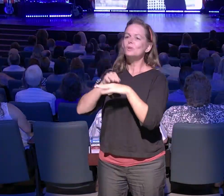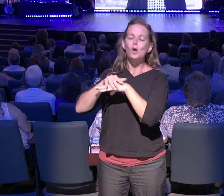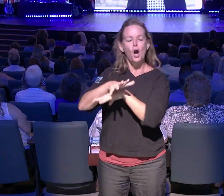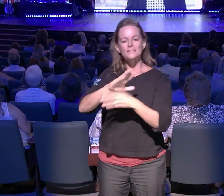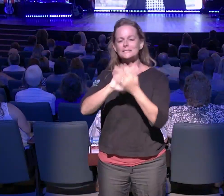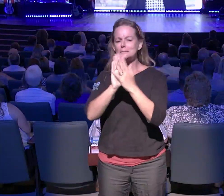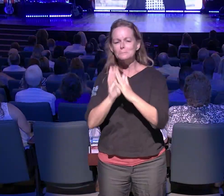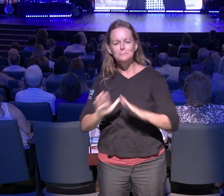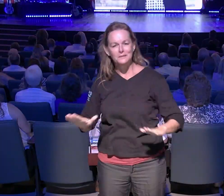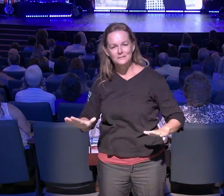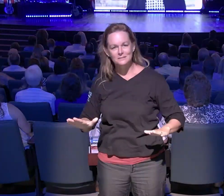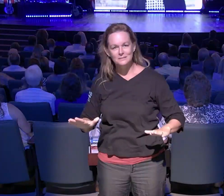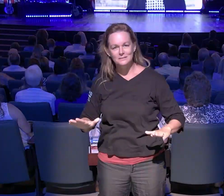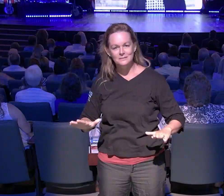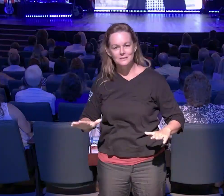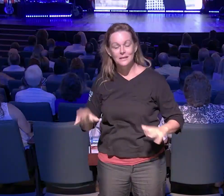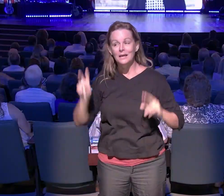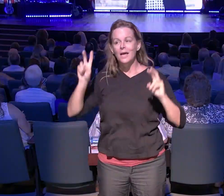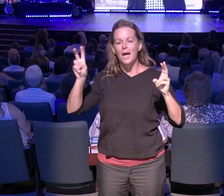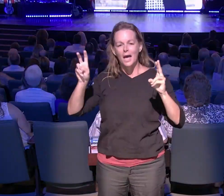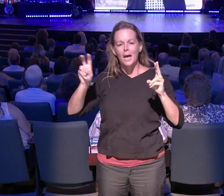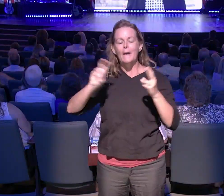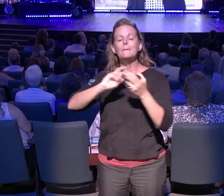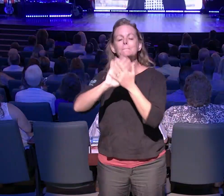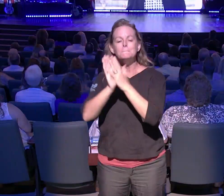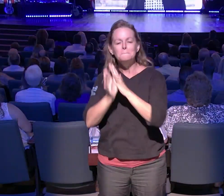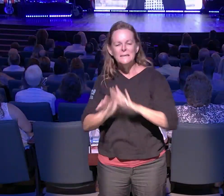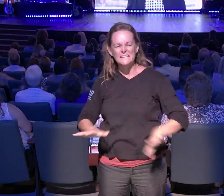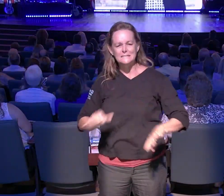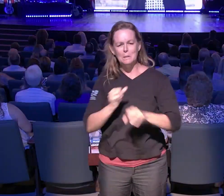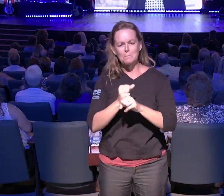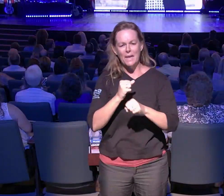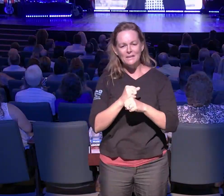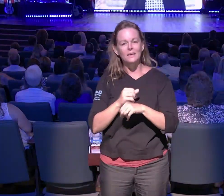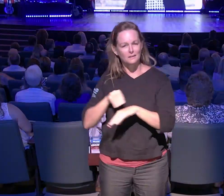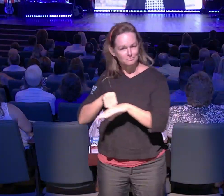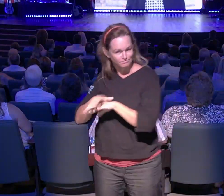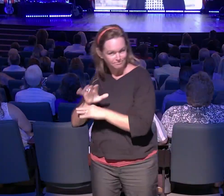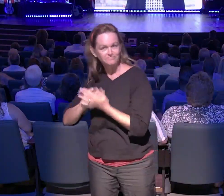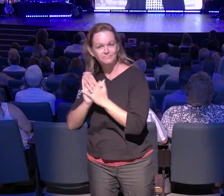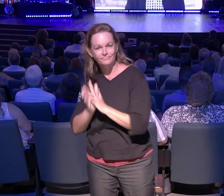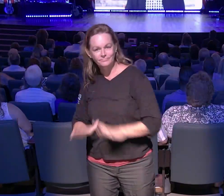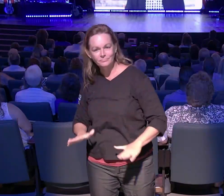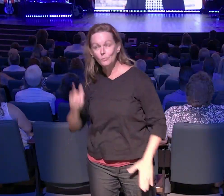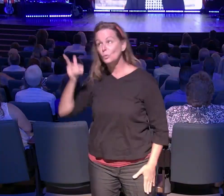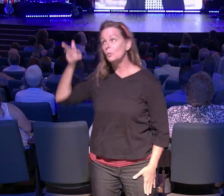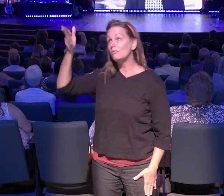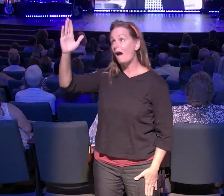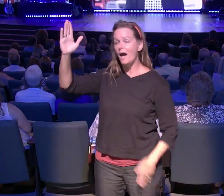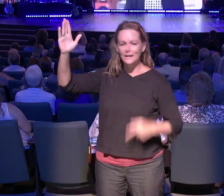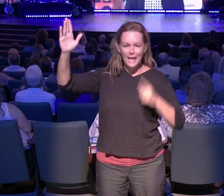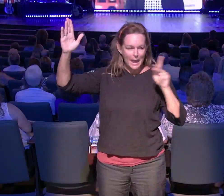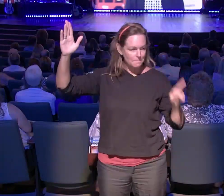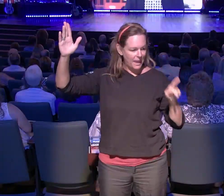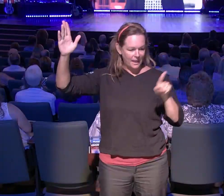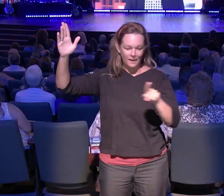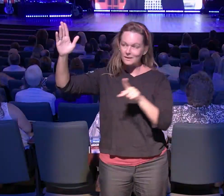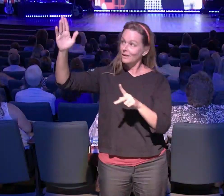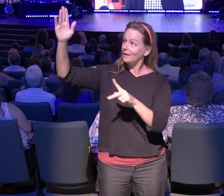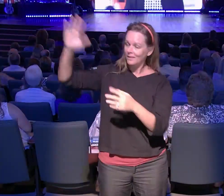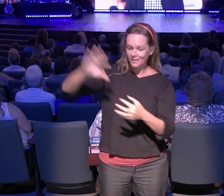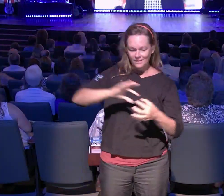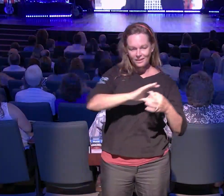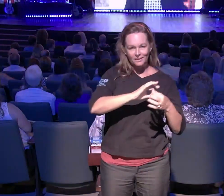whole message of the Bible is God's strategy to bring about lasting peace between man and God. And God speaks a